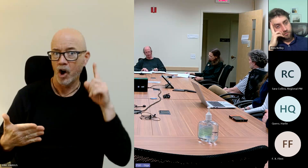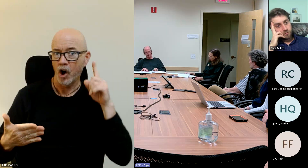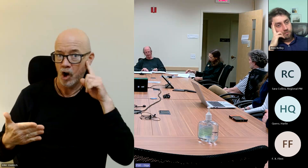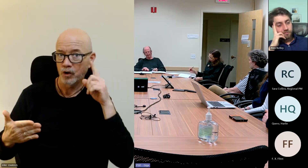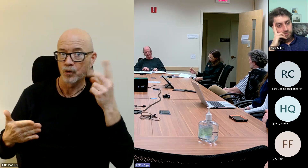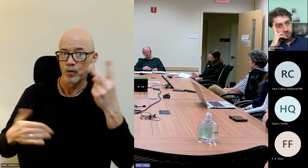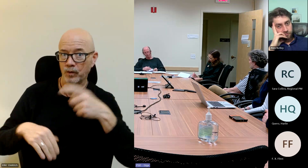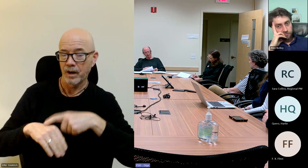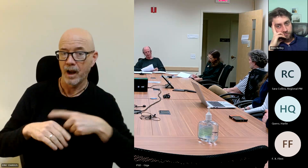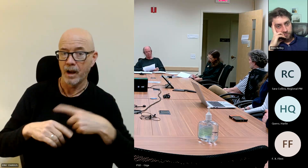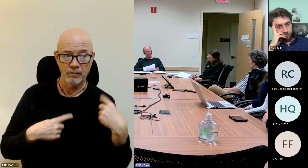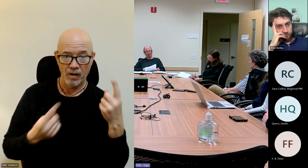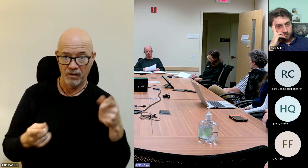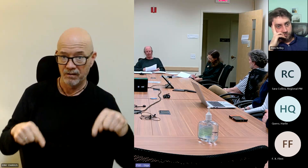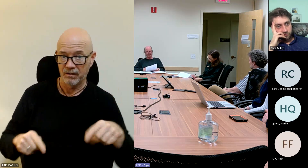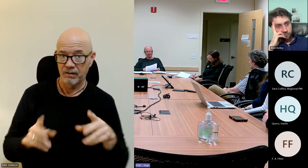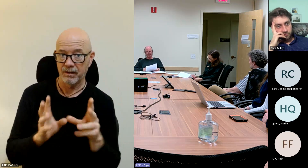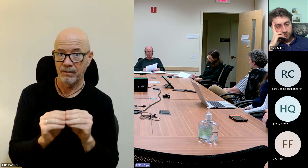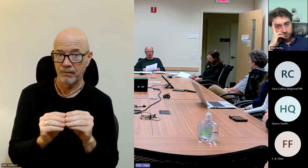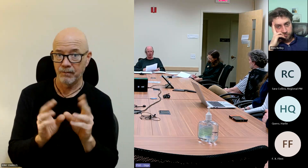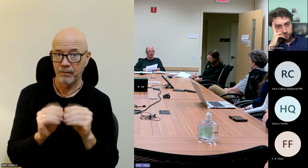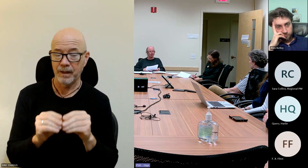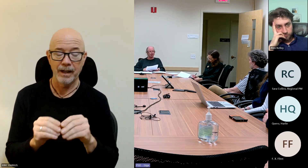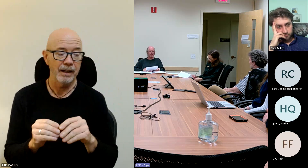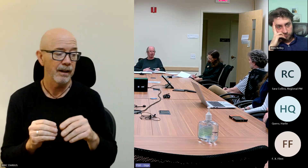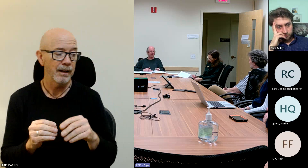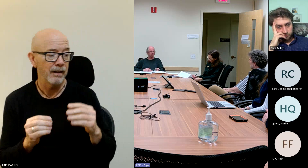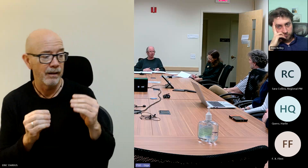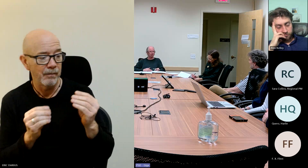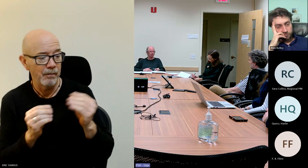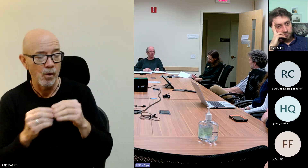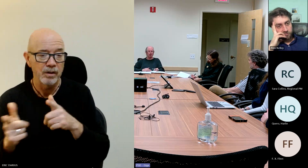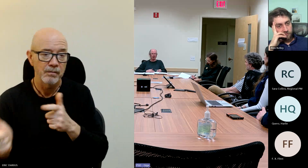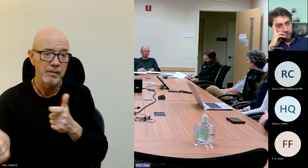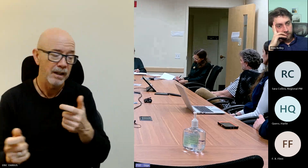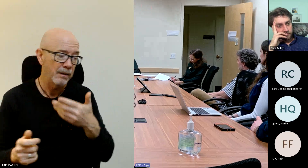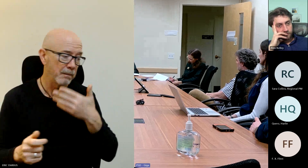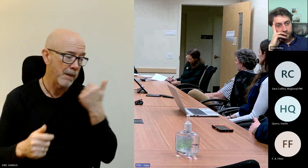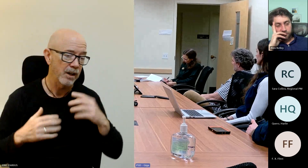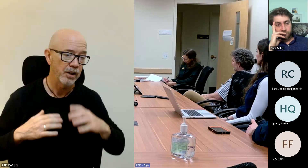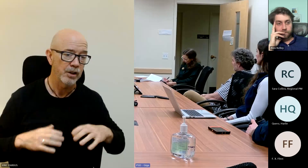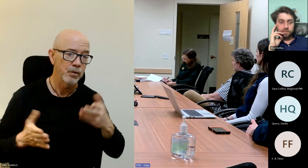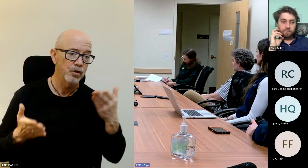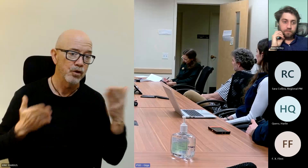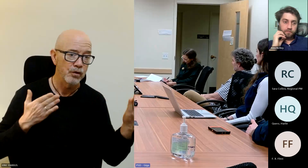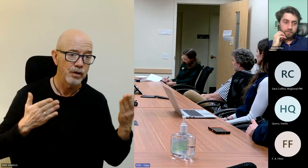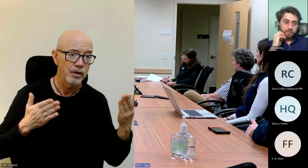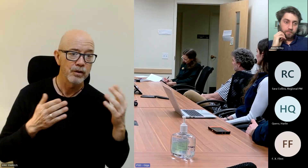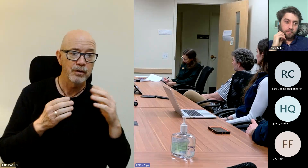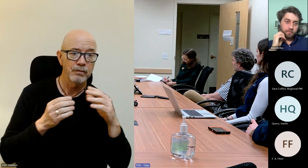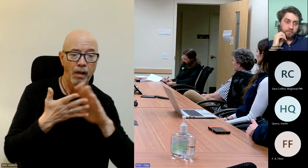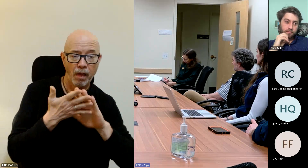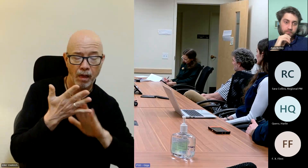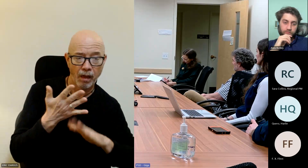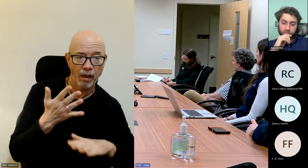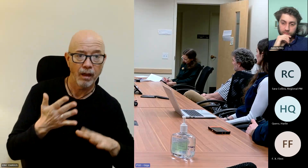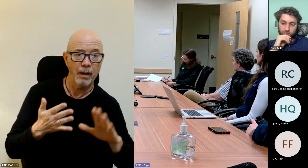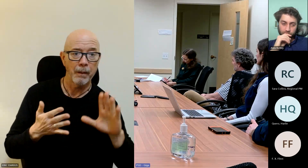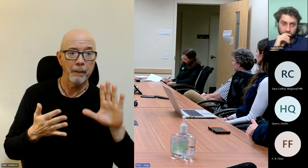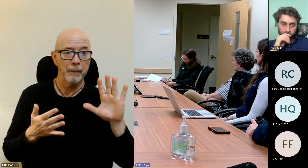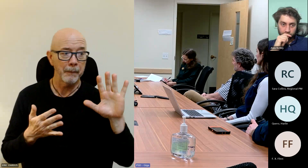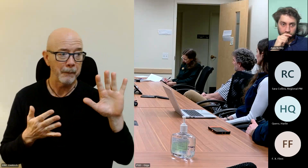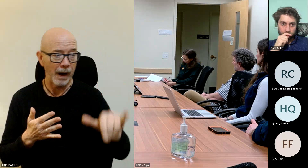competition, meaning better speeds and lower costs and better customer service by granting monopolies when you've got